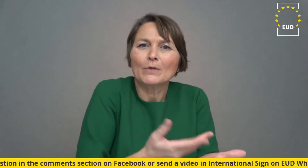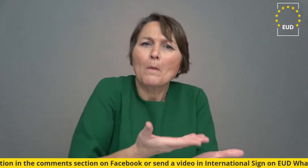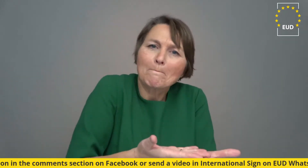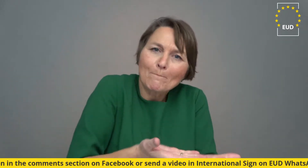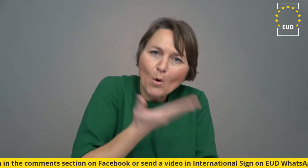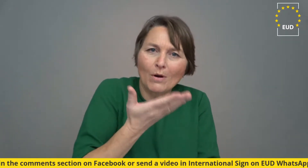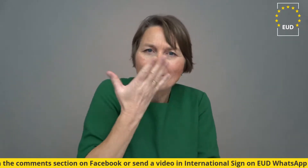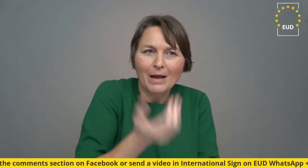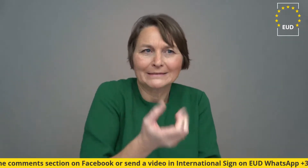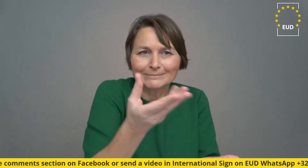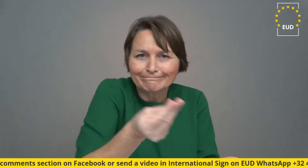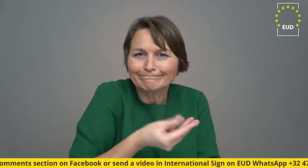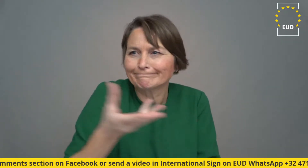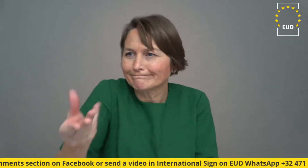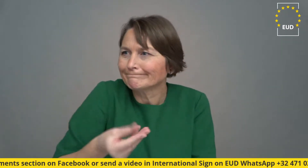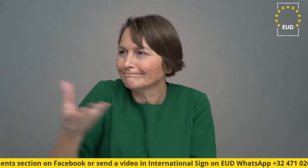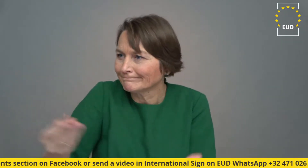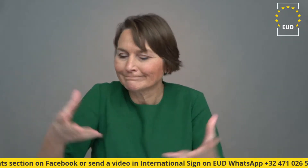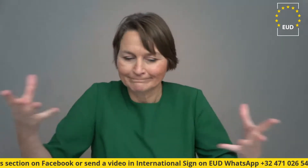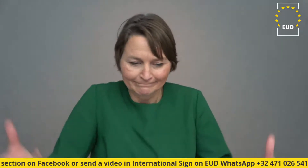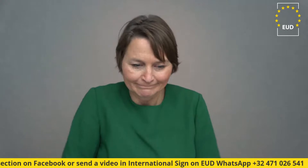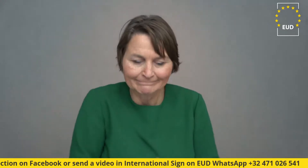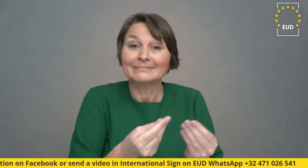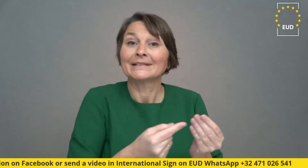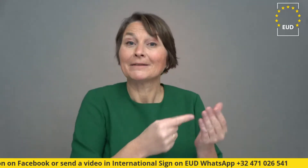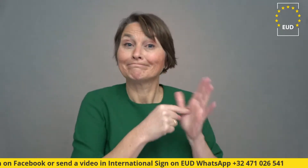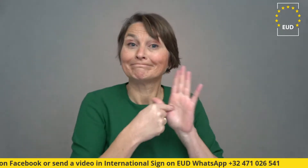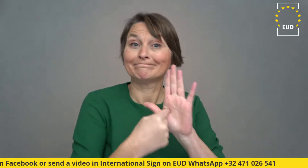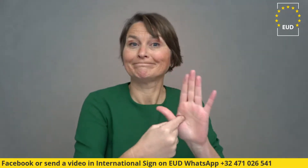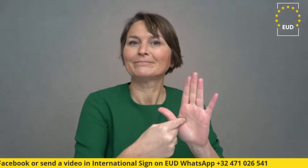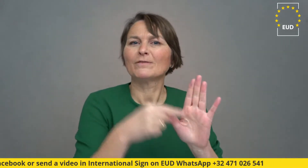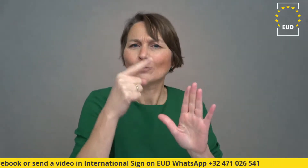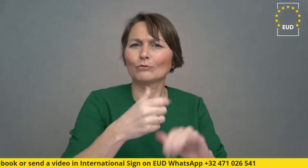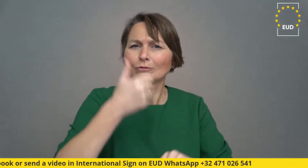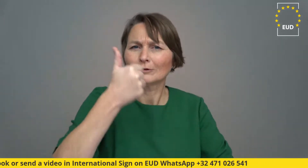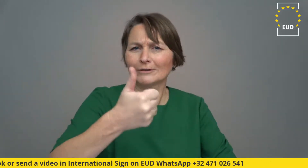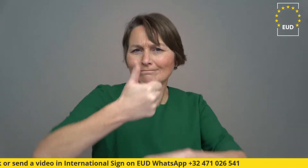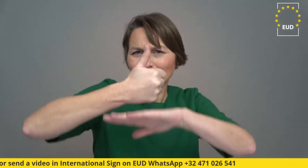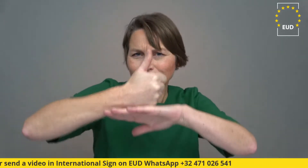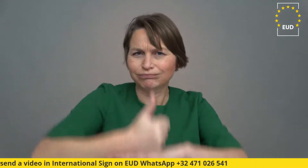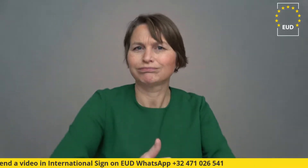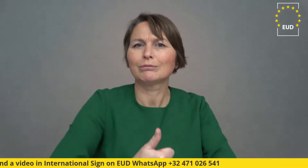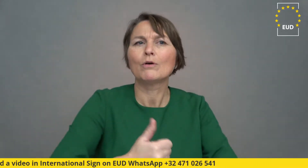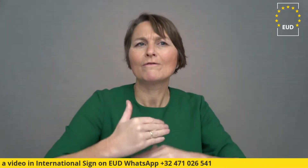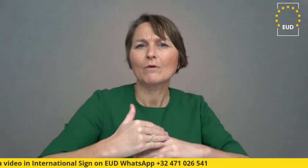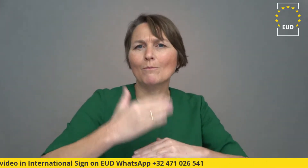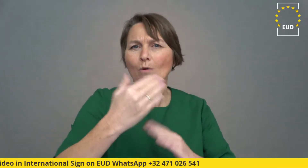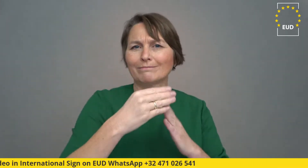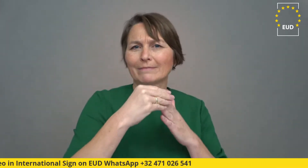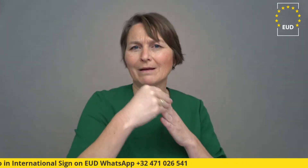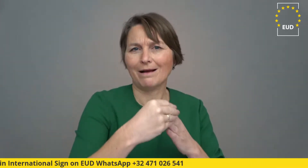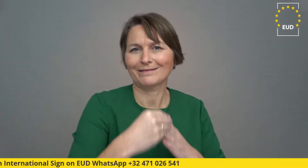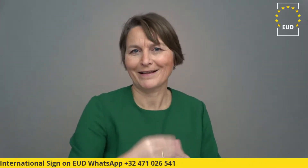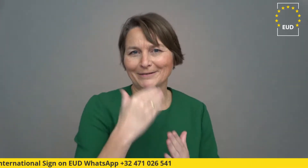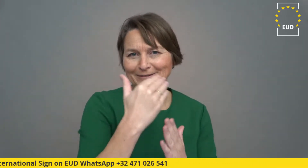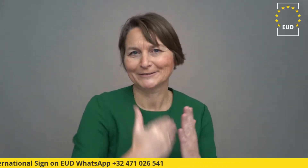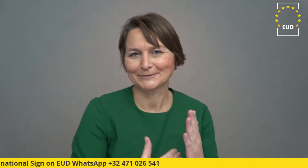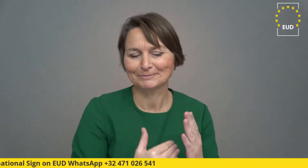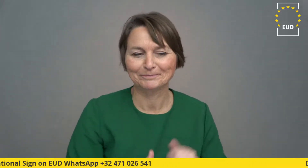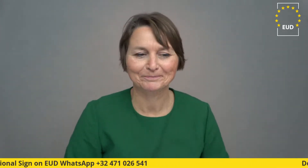there, but I think it's important that we have evidence-based information to create these standards. Because I'm a